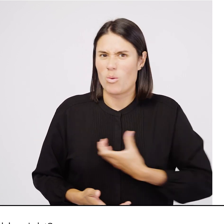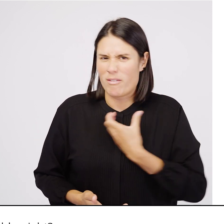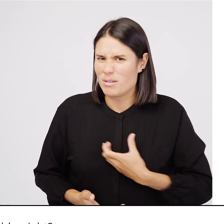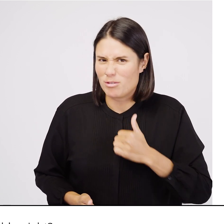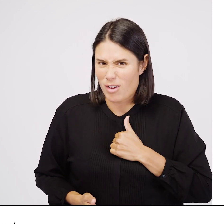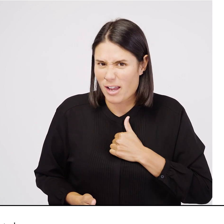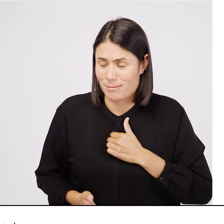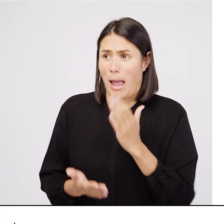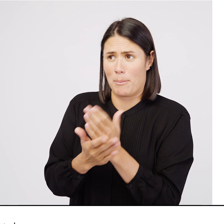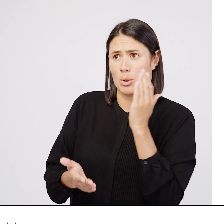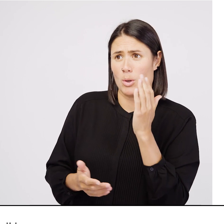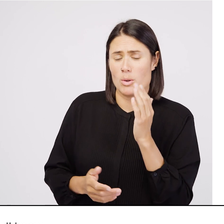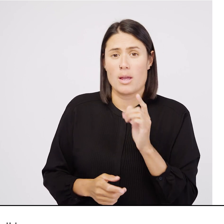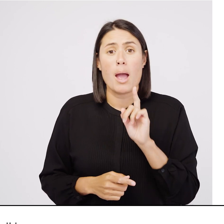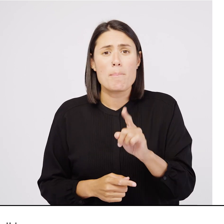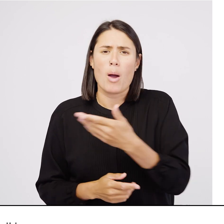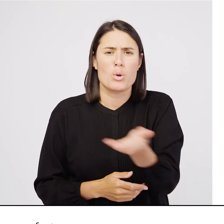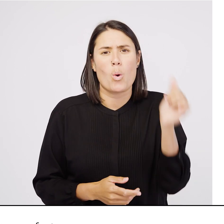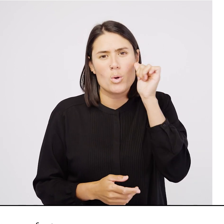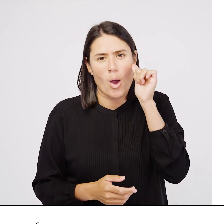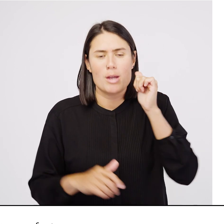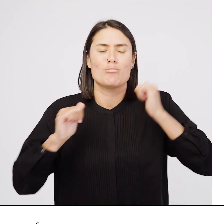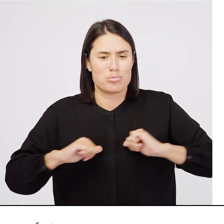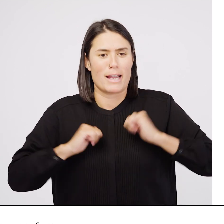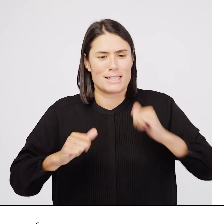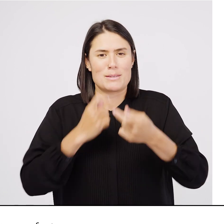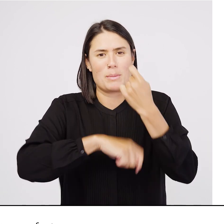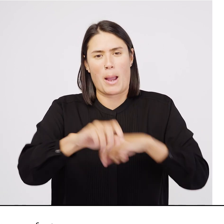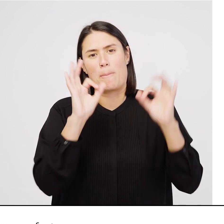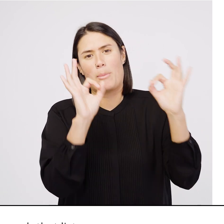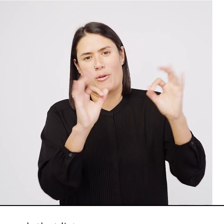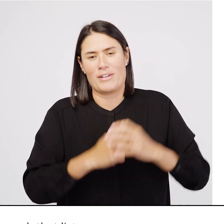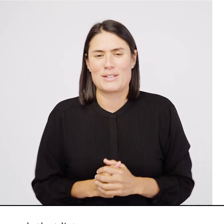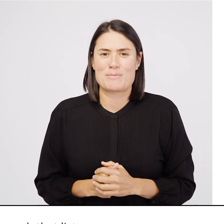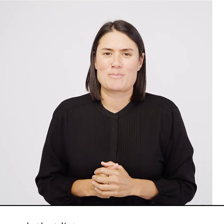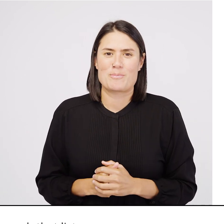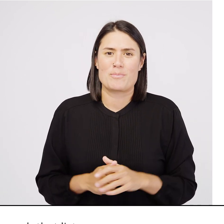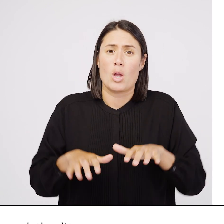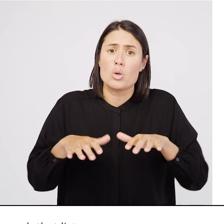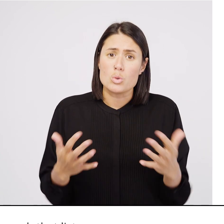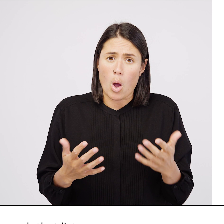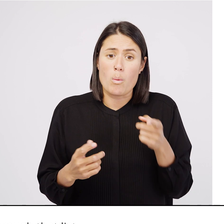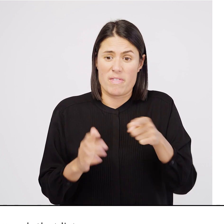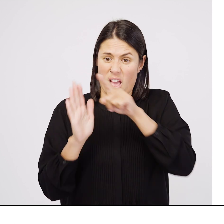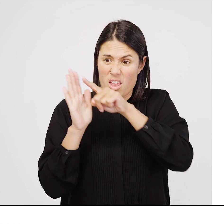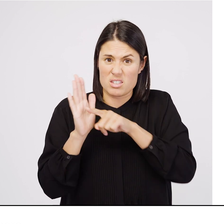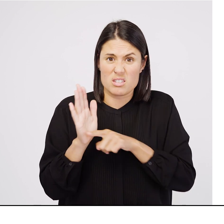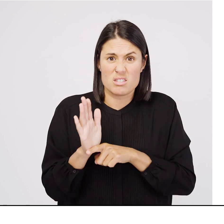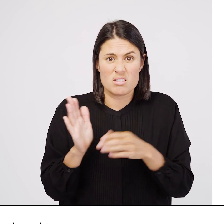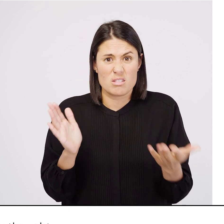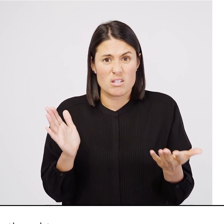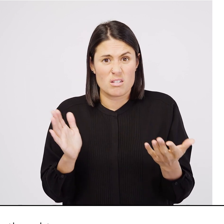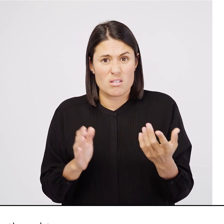uncomfortable, right? Absolutely. But as we all know, practice makes perfect. So as we went through that list, was